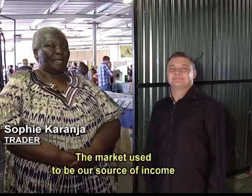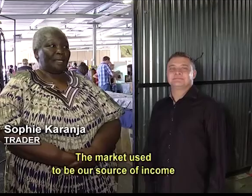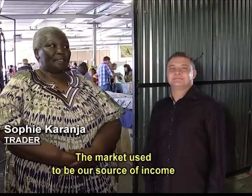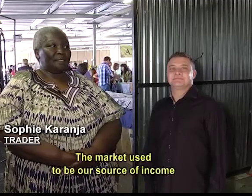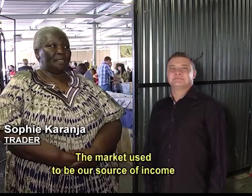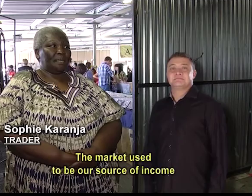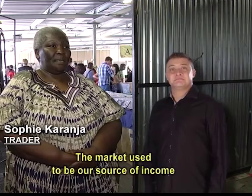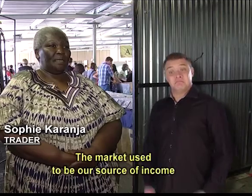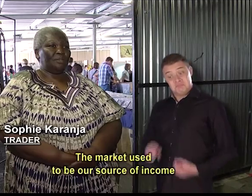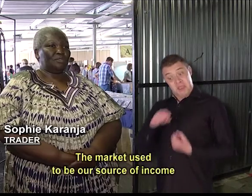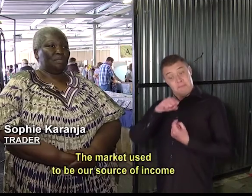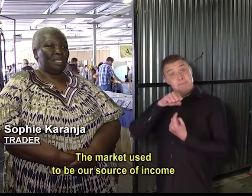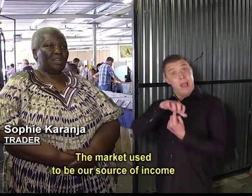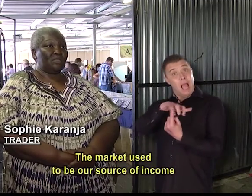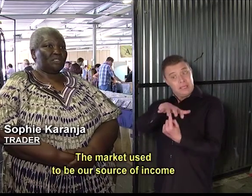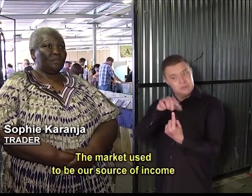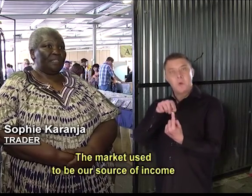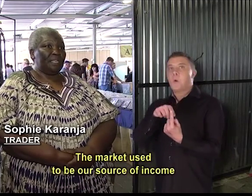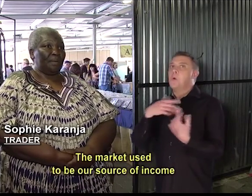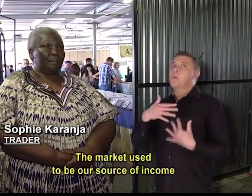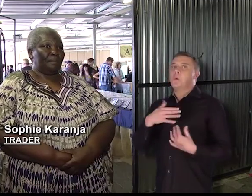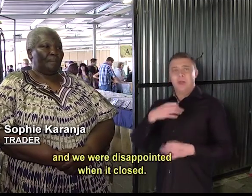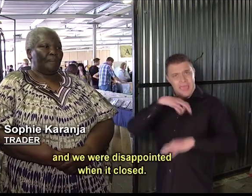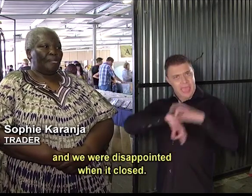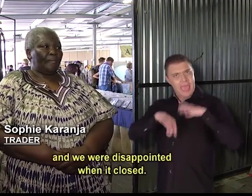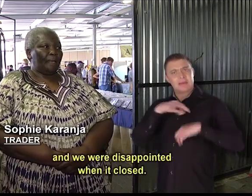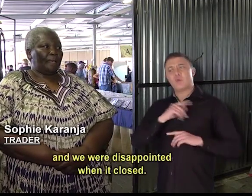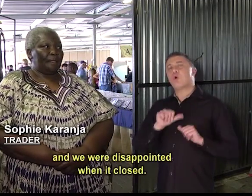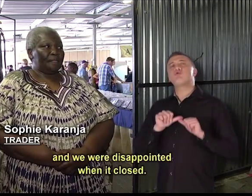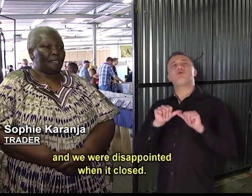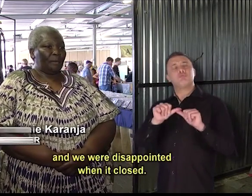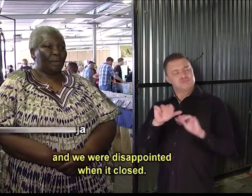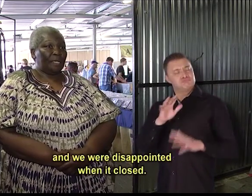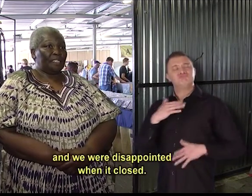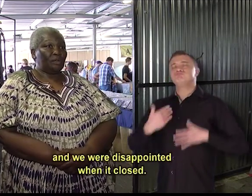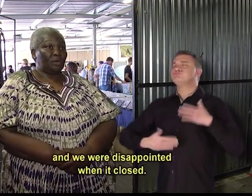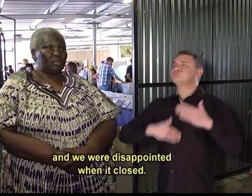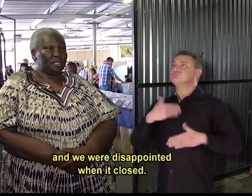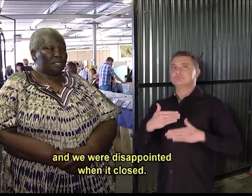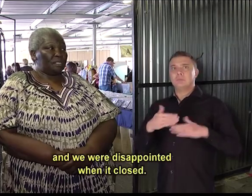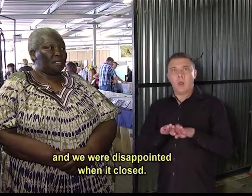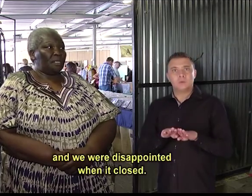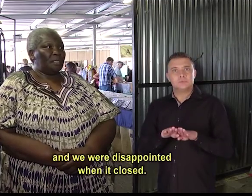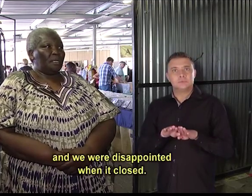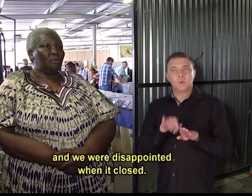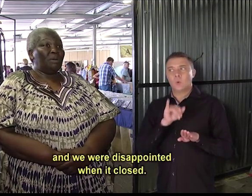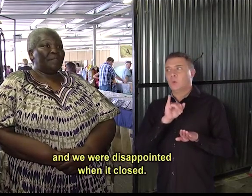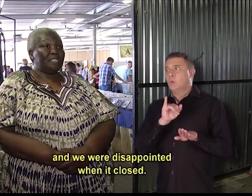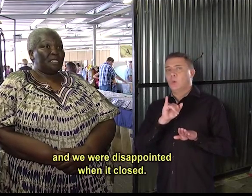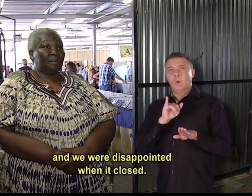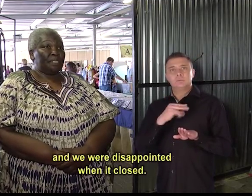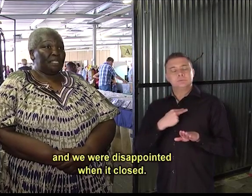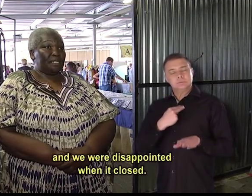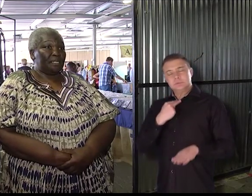The market used to be our source of income, and when it closed, we were